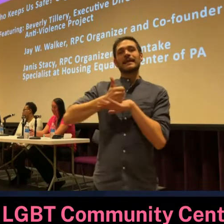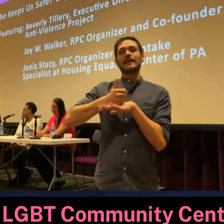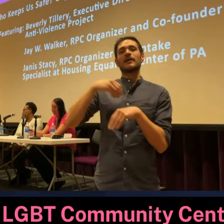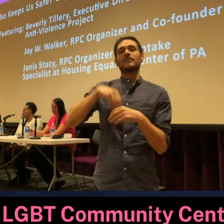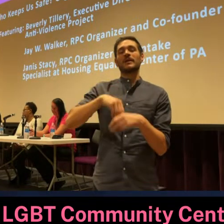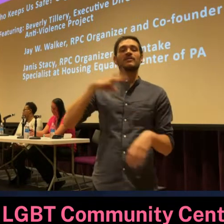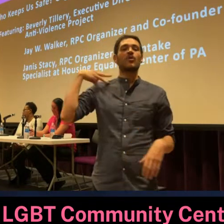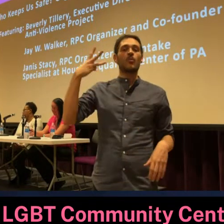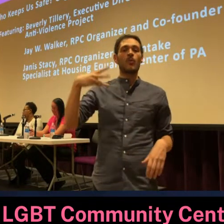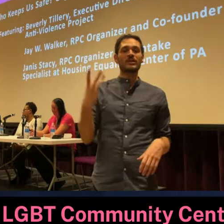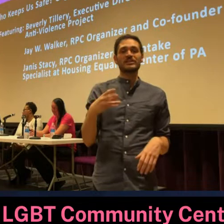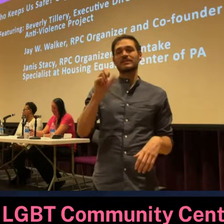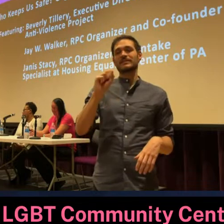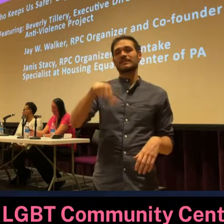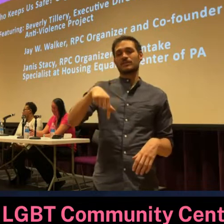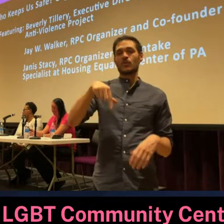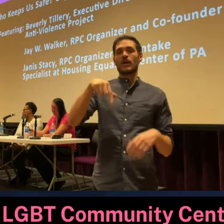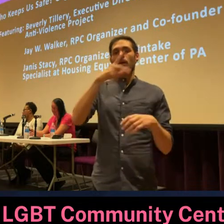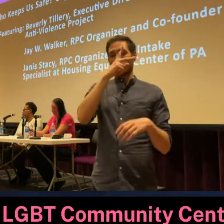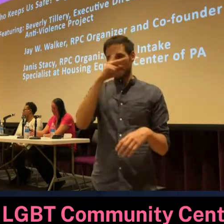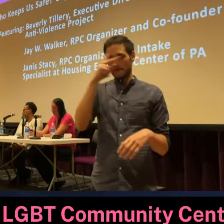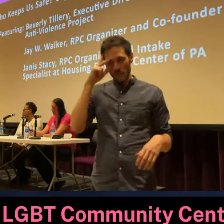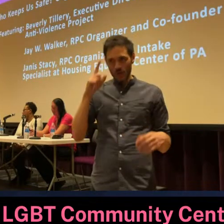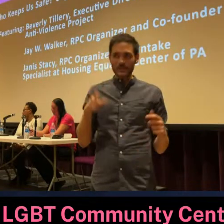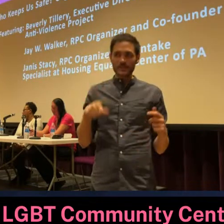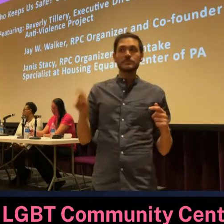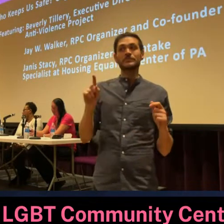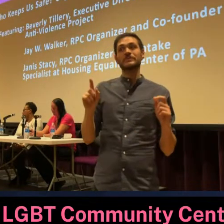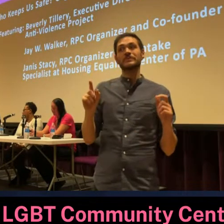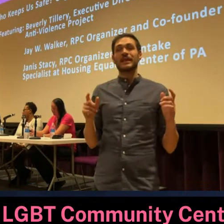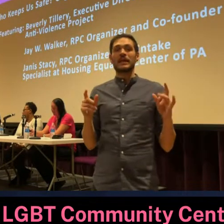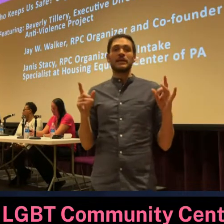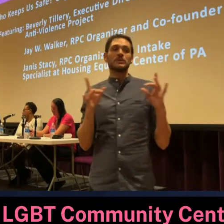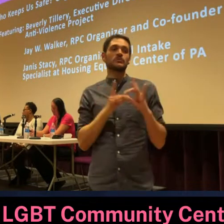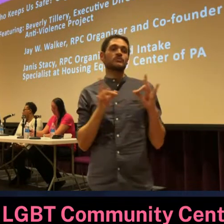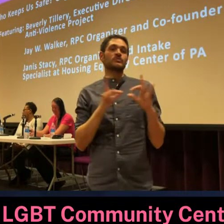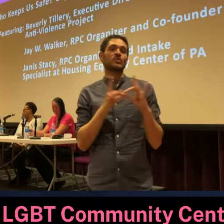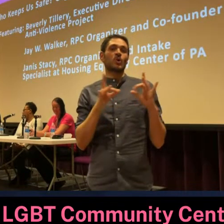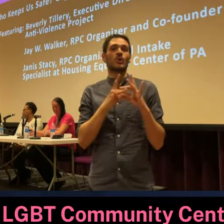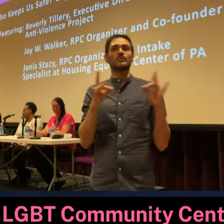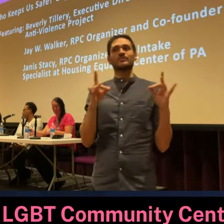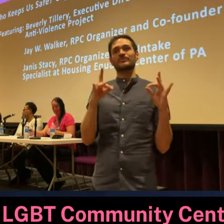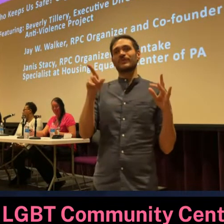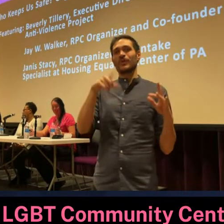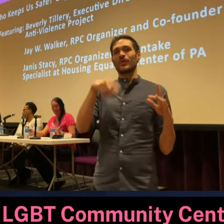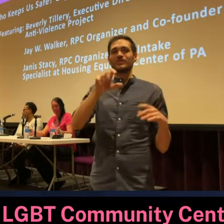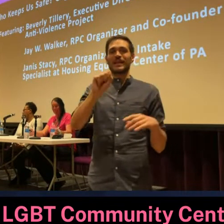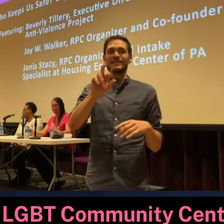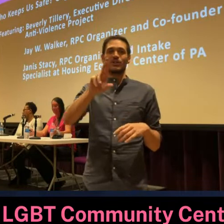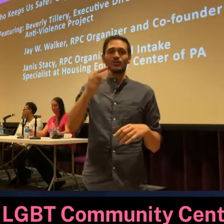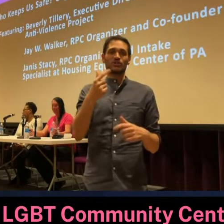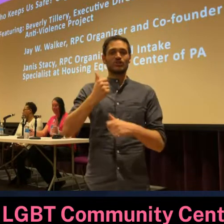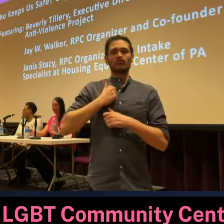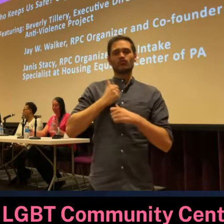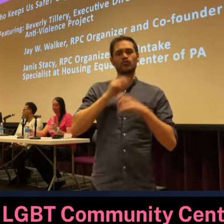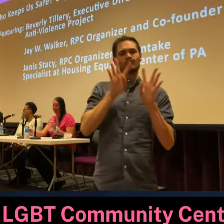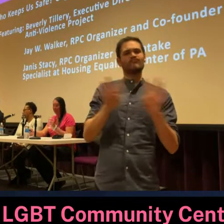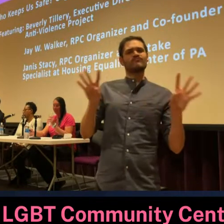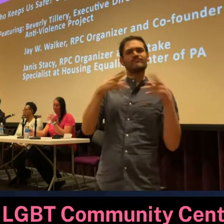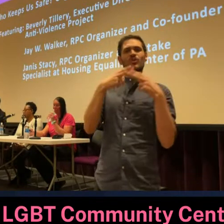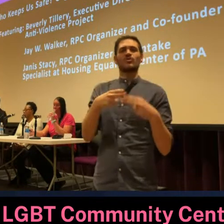used pretexts to call those SRG stormtroopers into our space. Yeah, we don't organize with the NYPD at